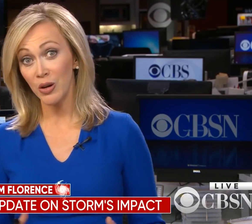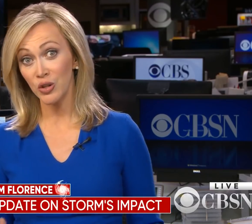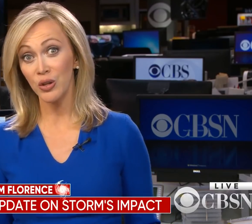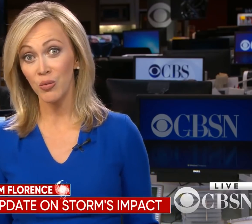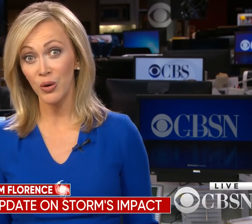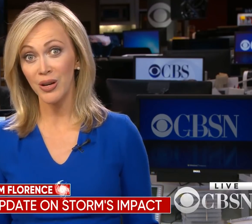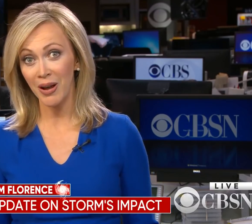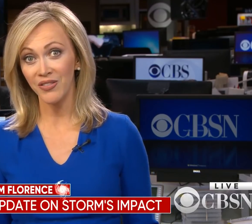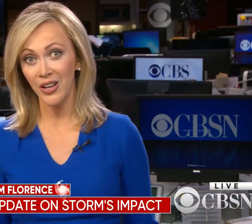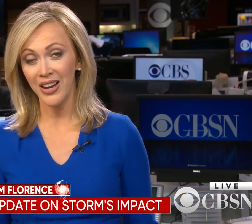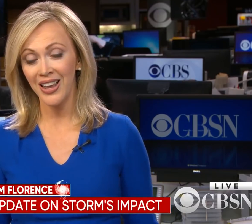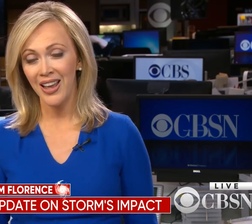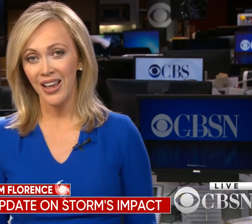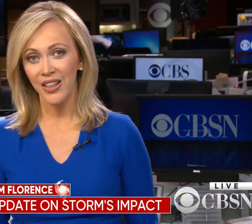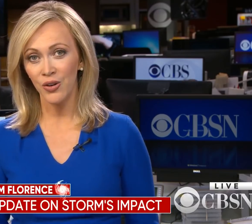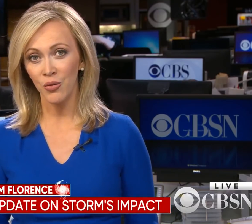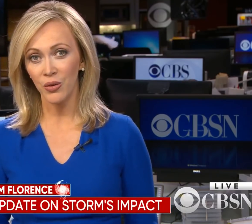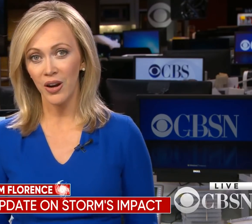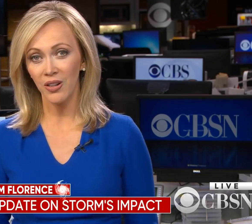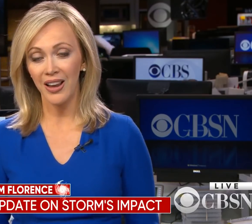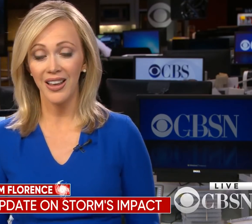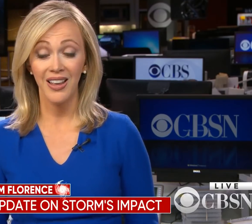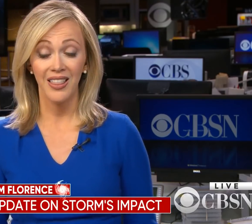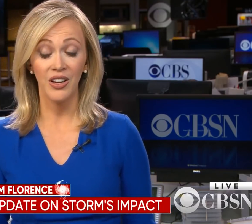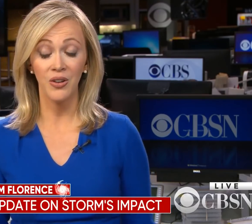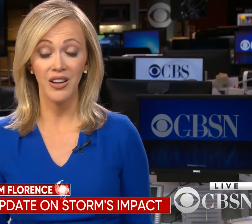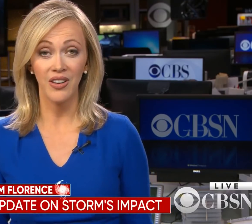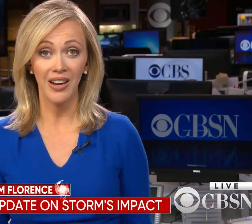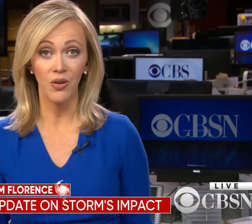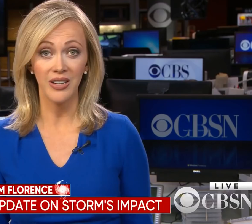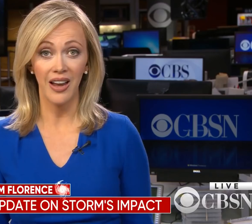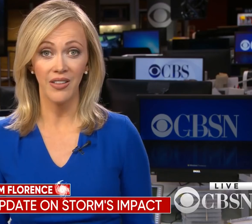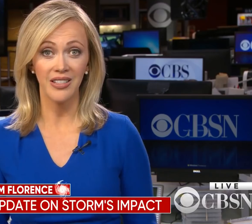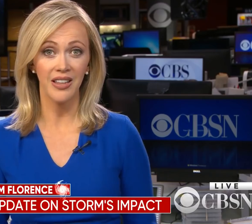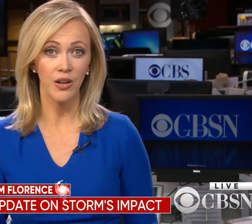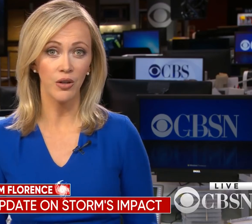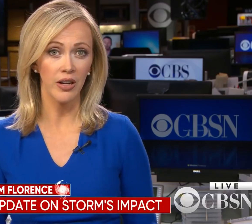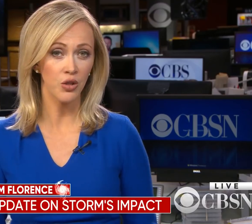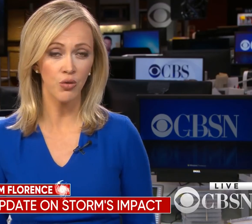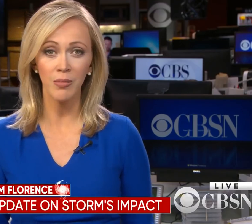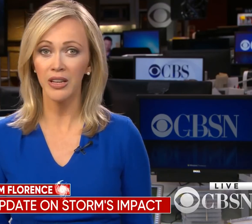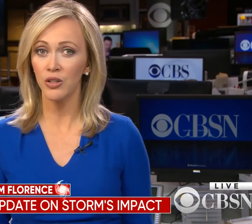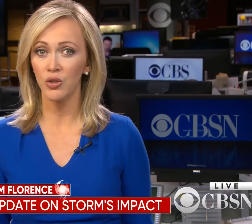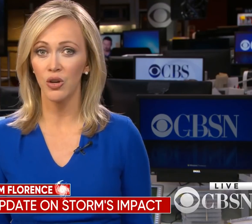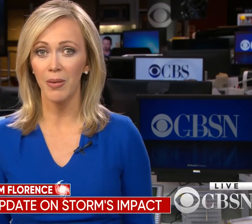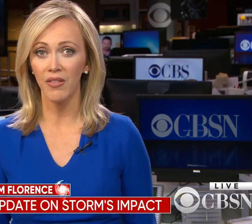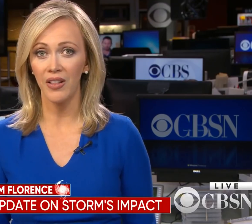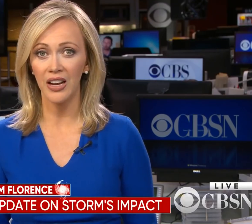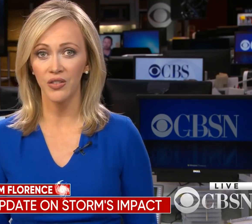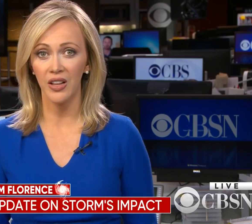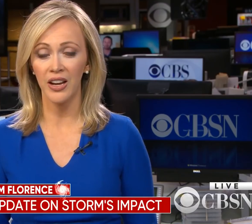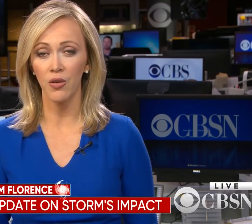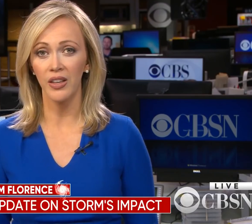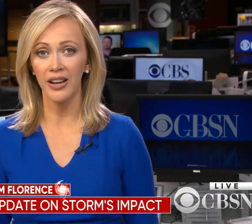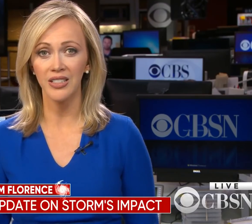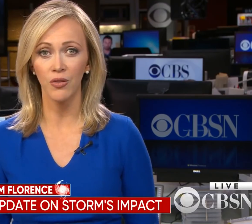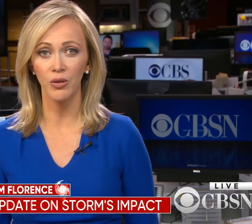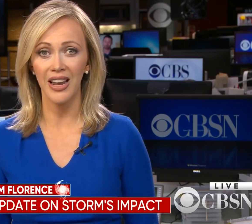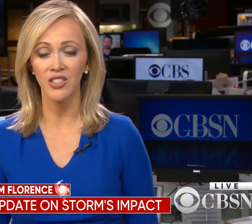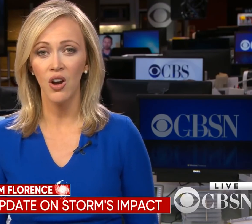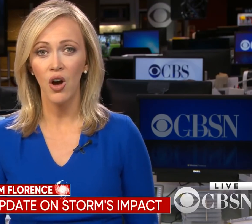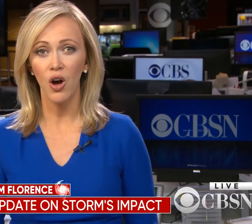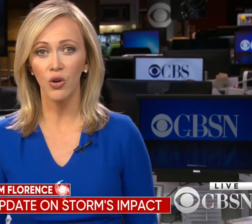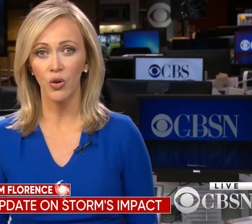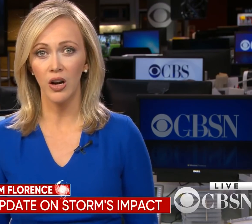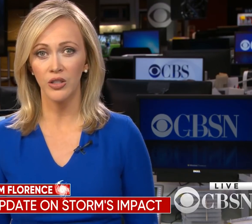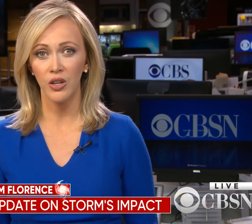were especially worried about flooding, and there in North Carolina, they couldn't even narrow it down. They said they were extremely concerned about flash flooding over the next several